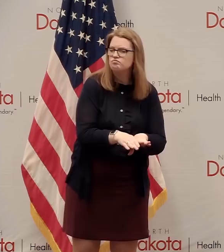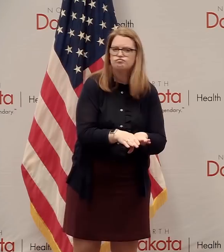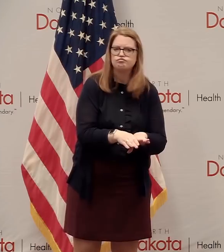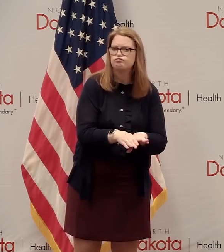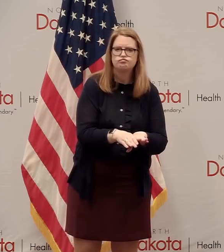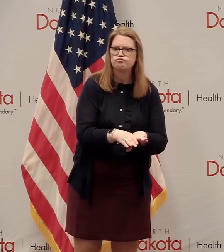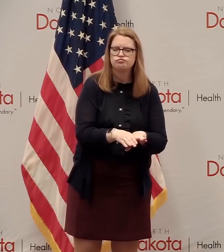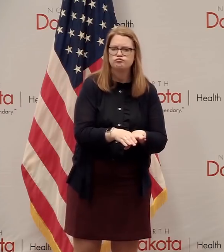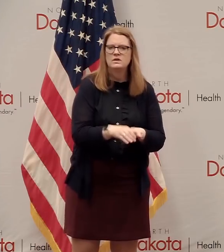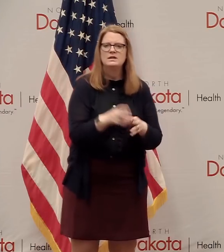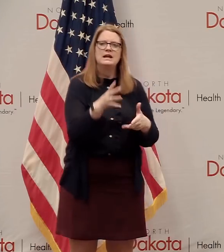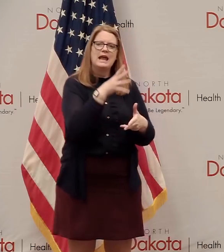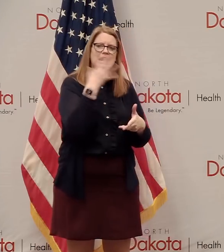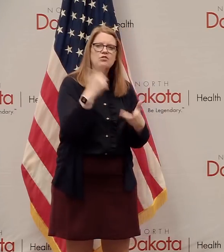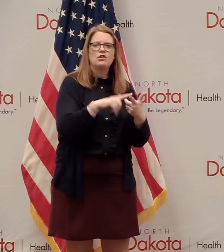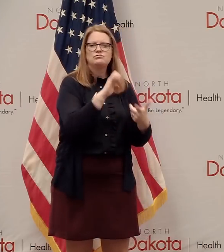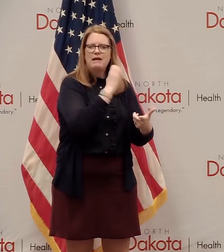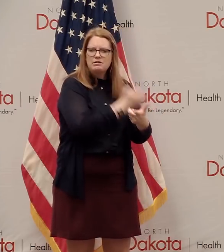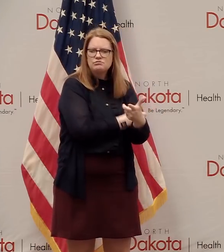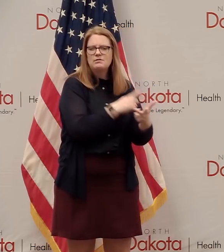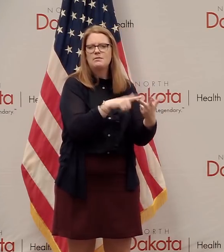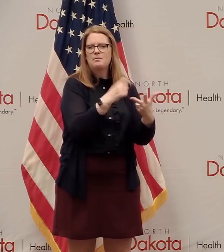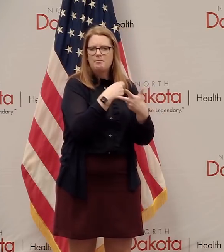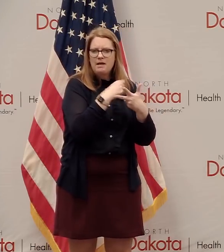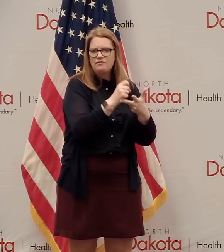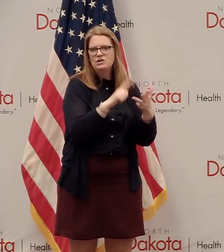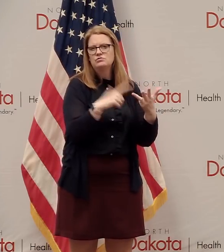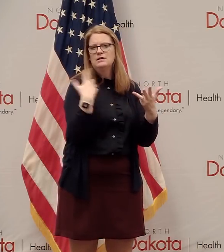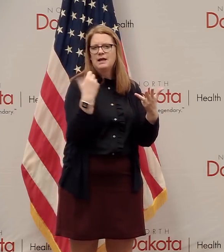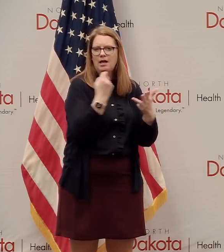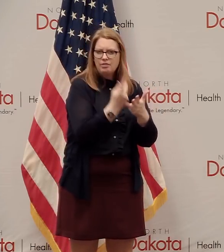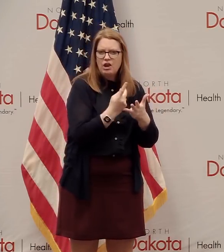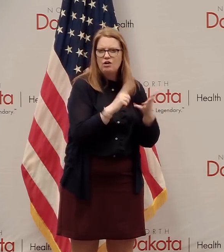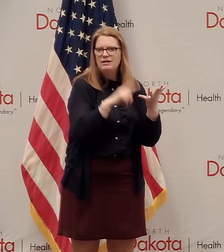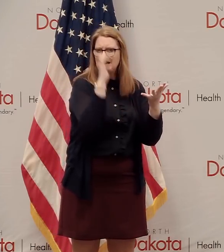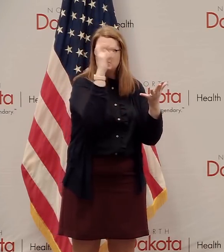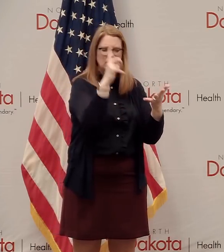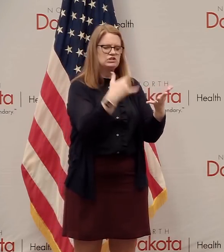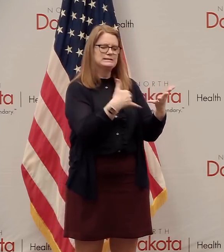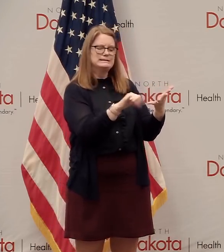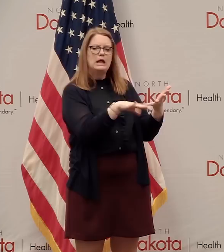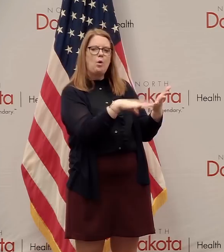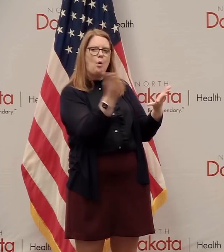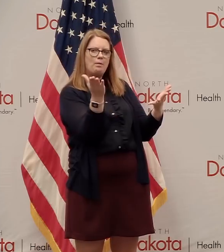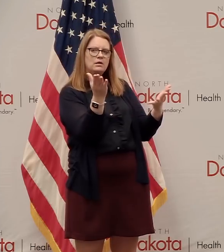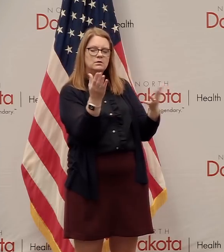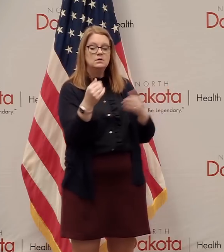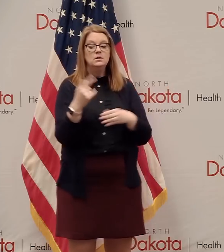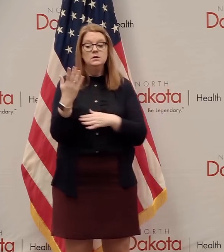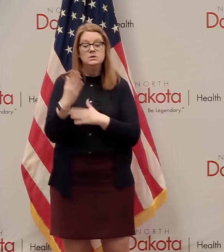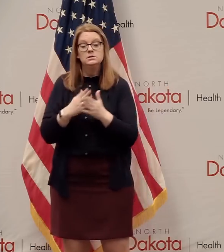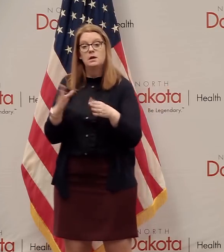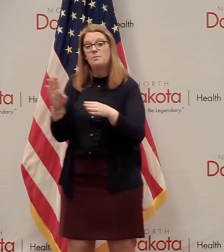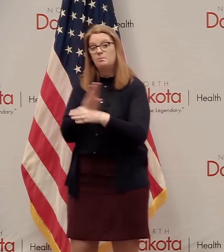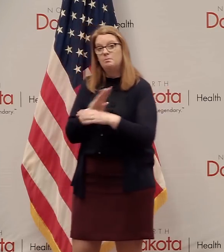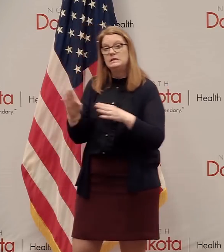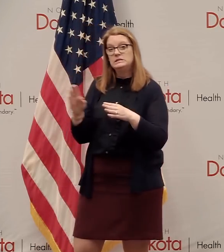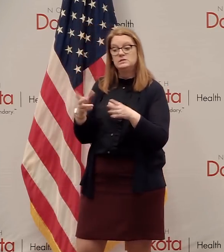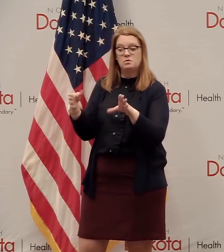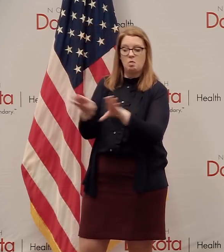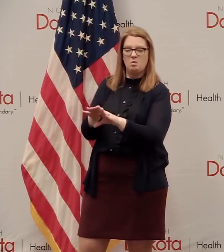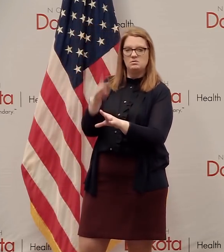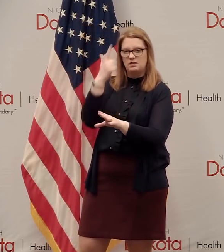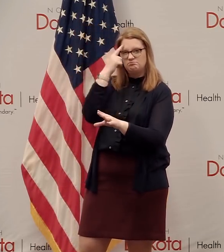leaving open agriculture and energy, manufacturing, healthcare, and education. Some businesses have closed or scaled back on their